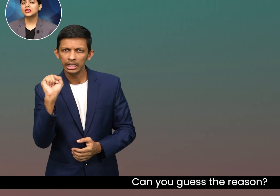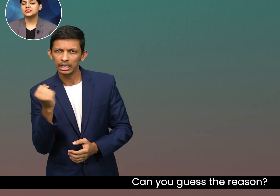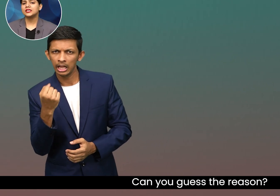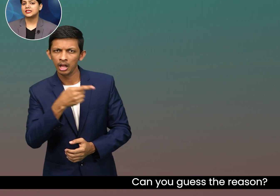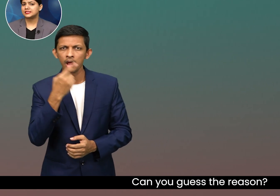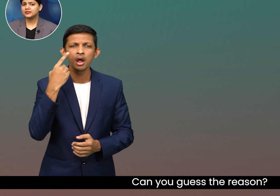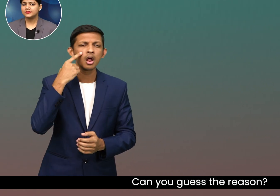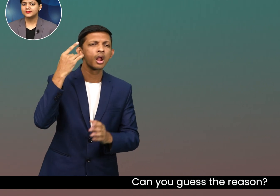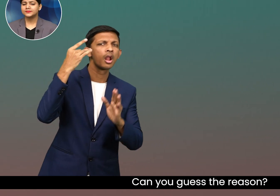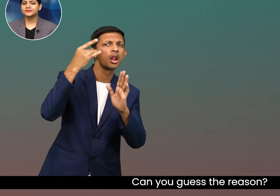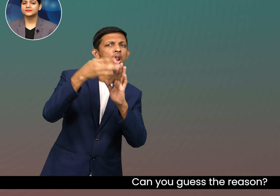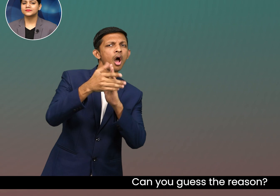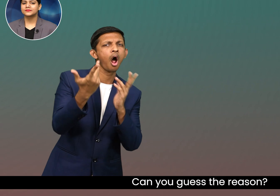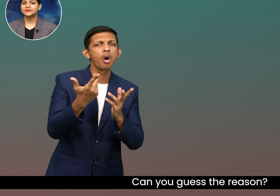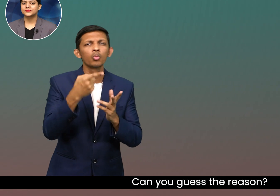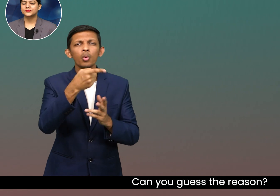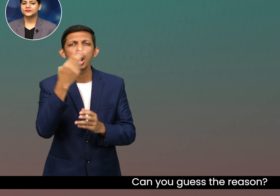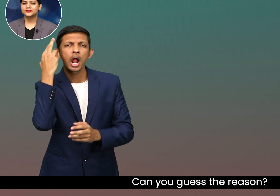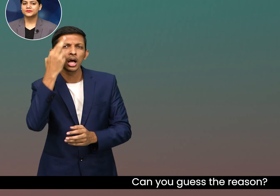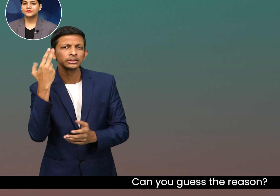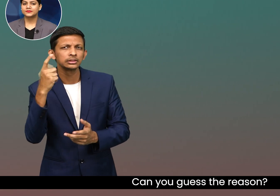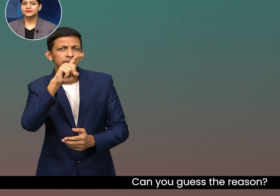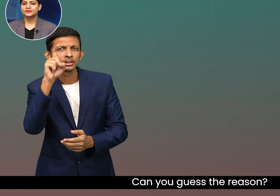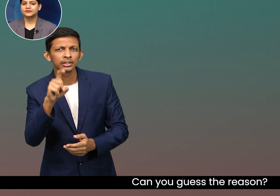Can you guess the reason?